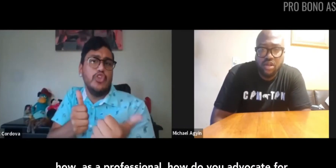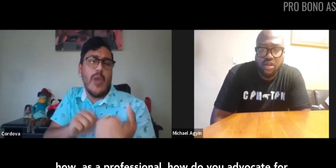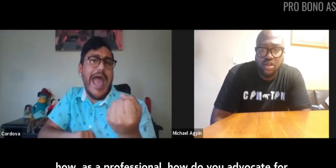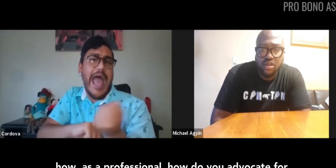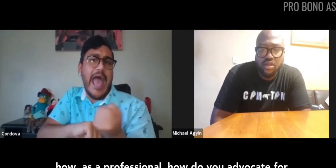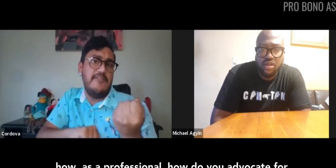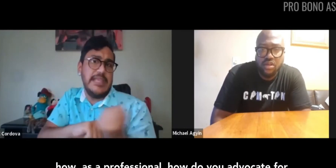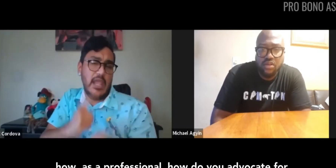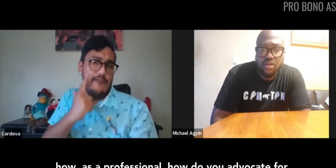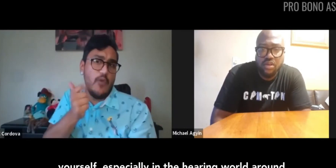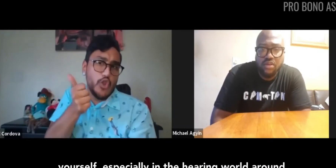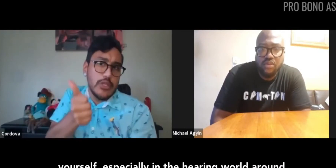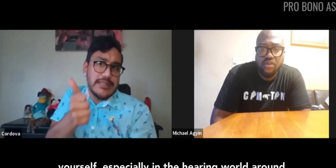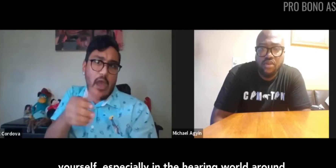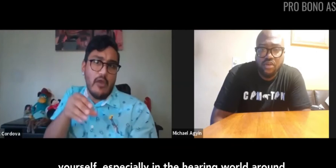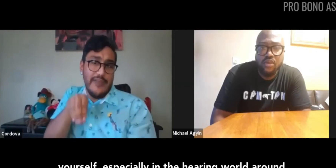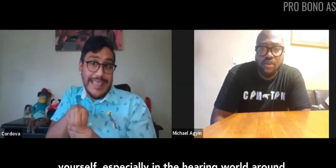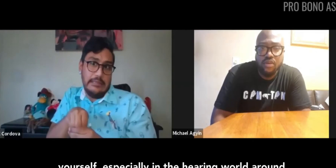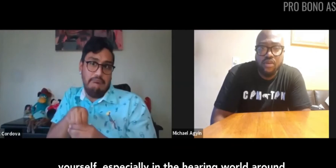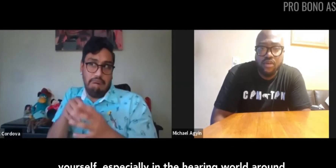how do you advocate for yourself,